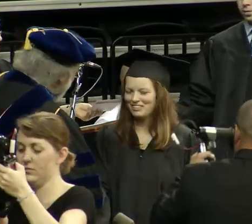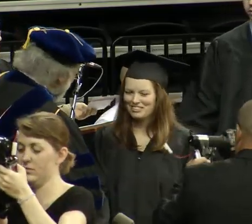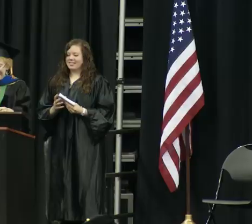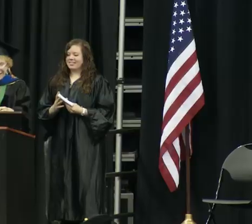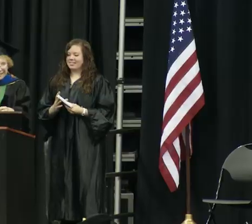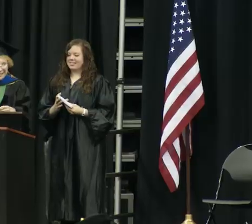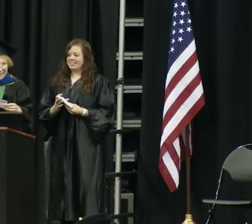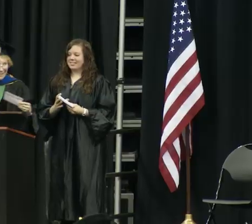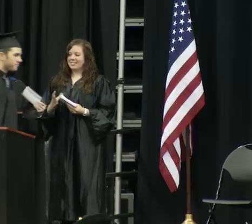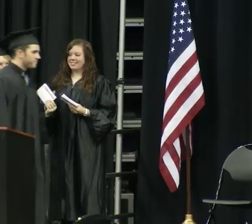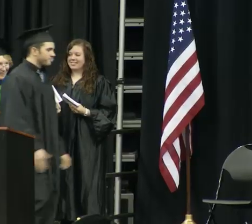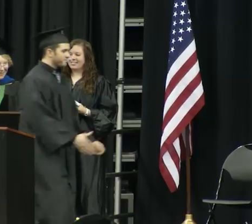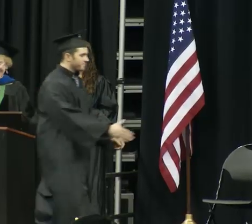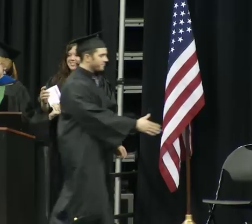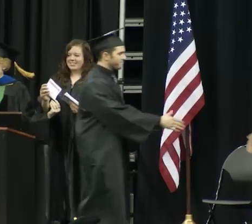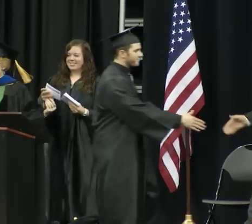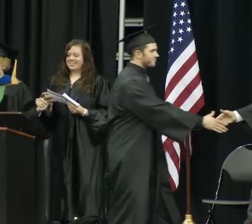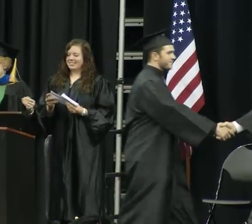Francis John Higgins.